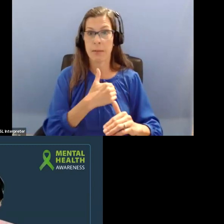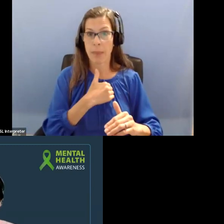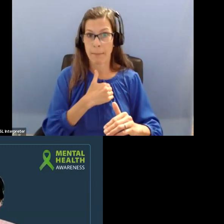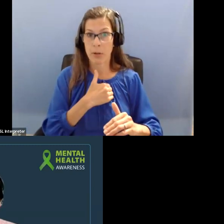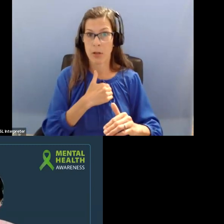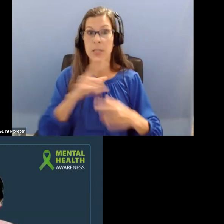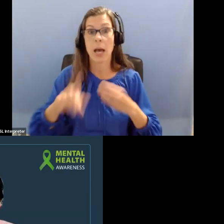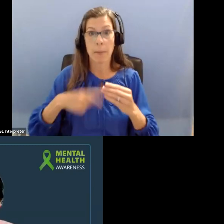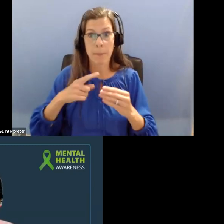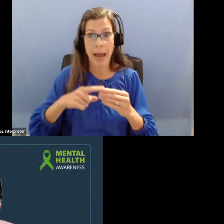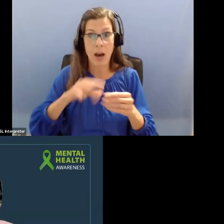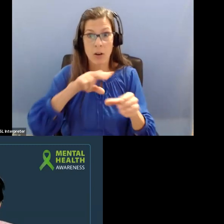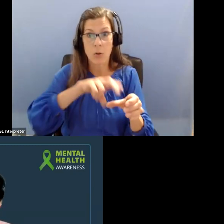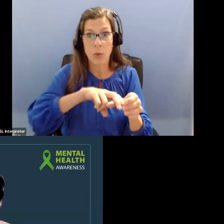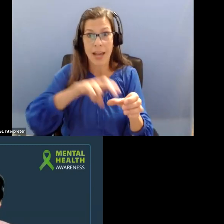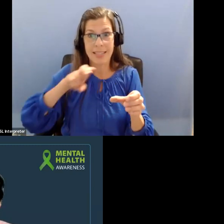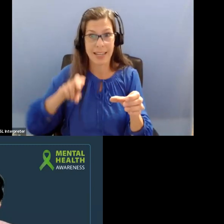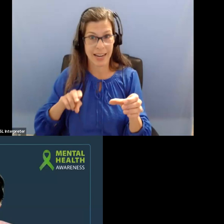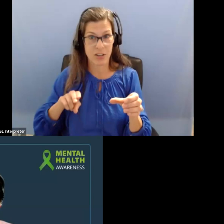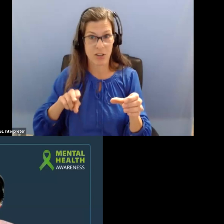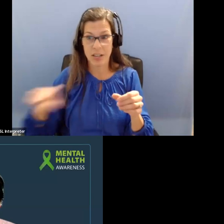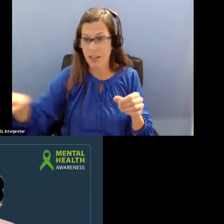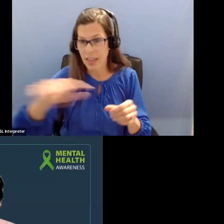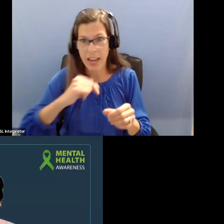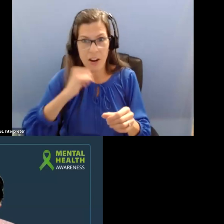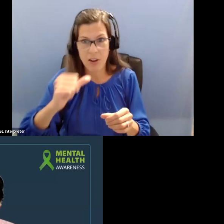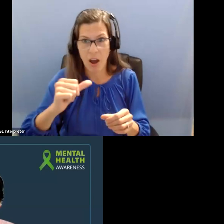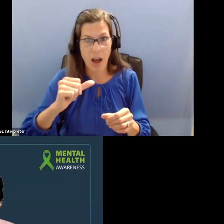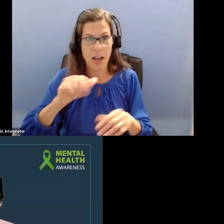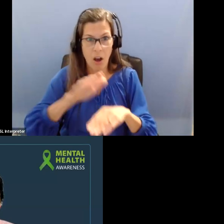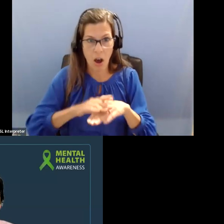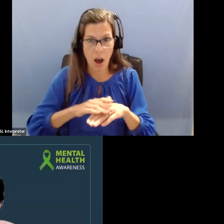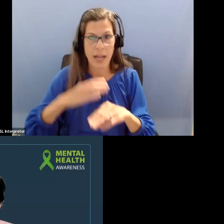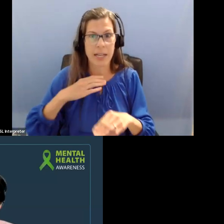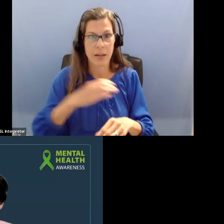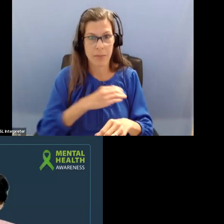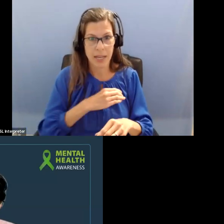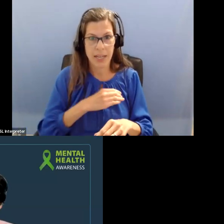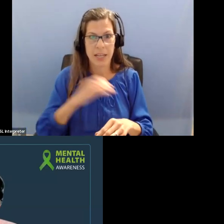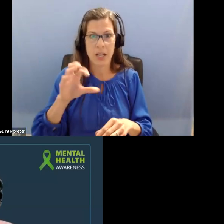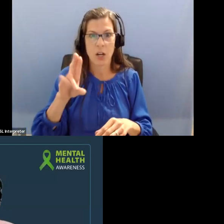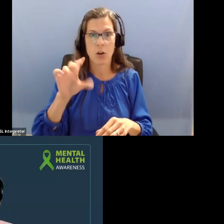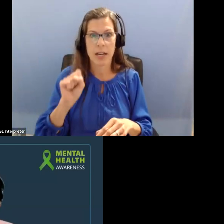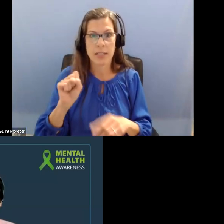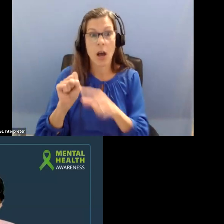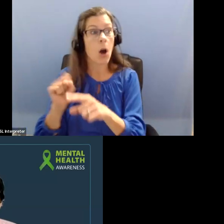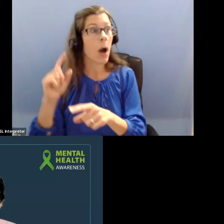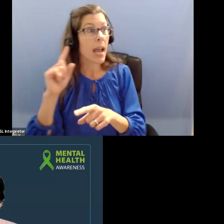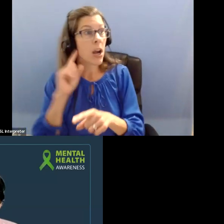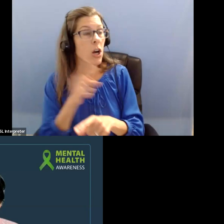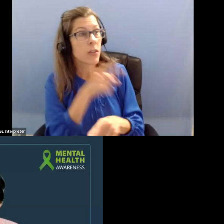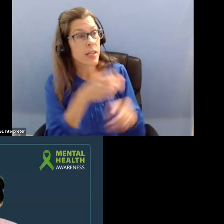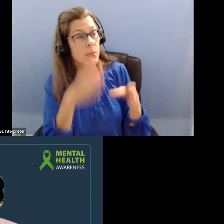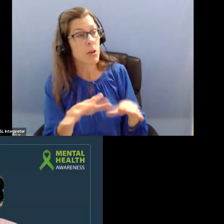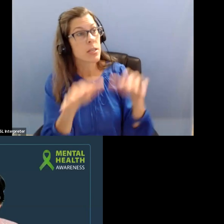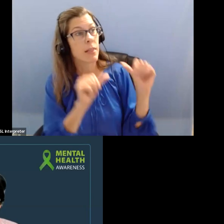I'm like, now what do I do? You know, so people are like, oh, I heard so-and-so left. And